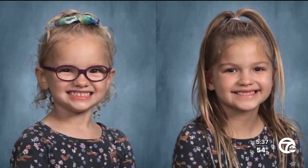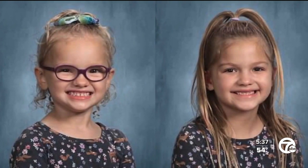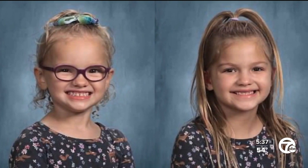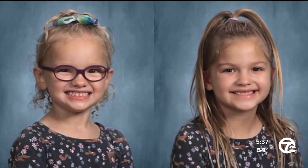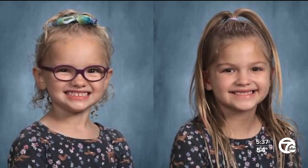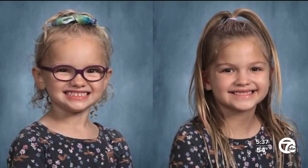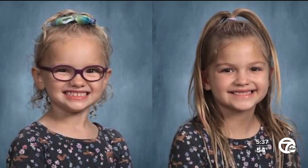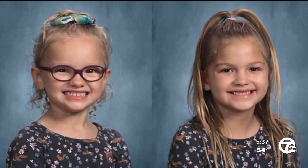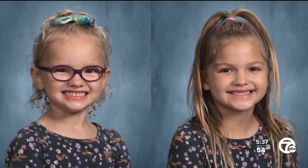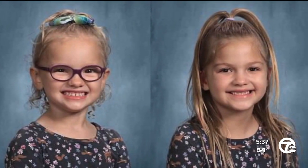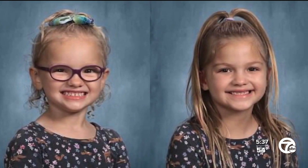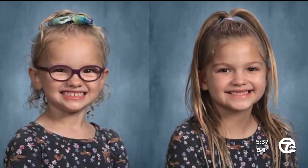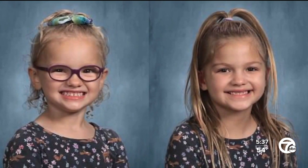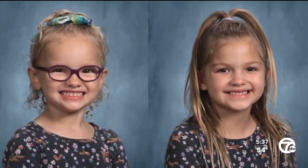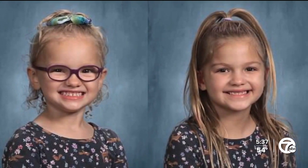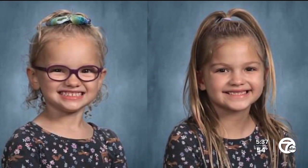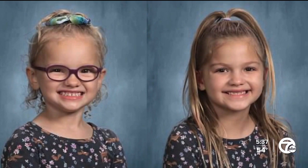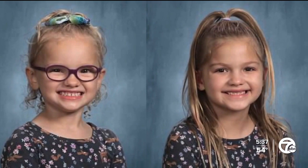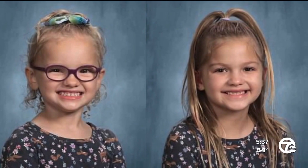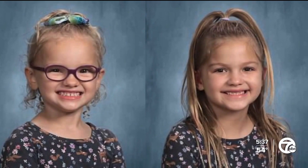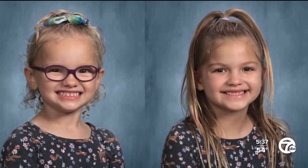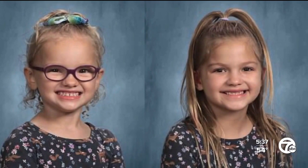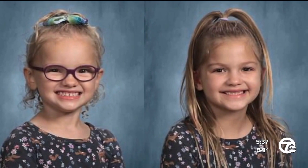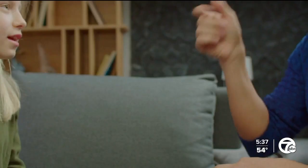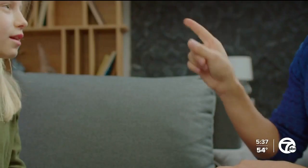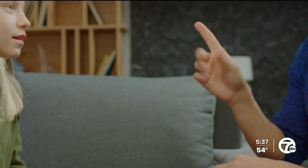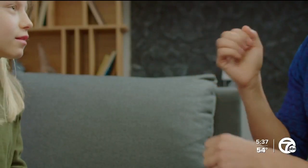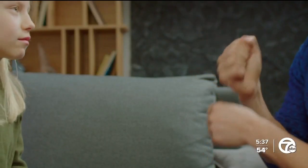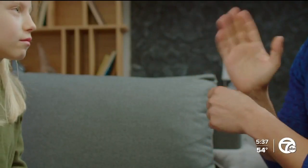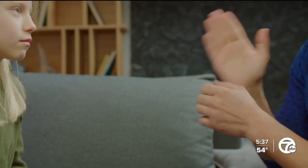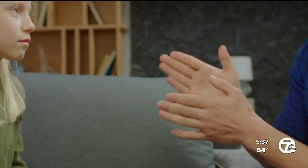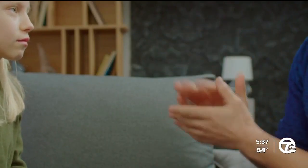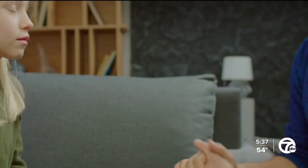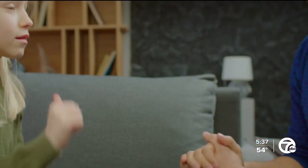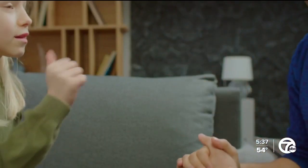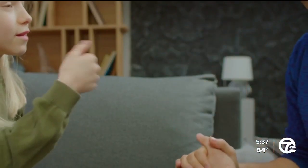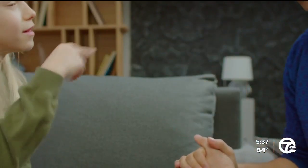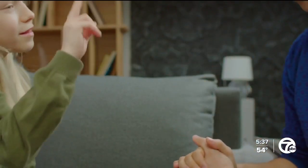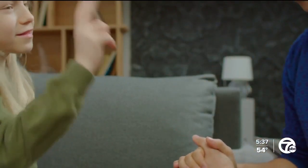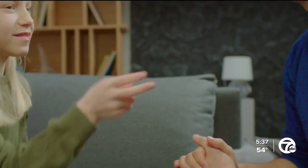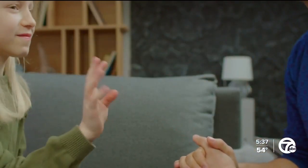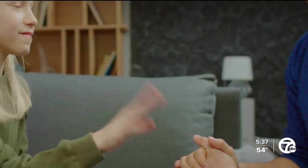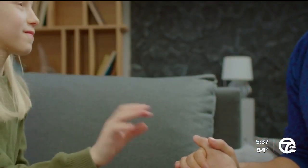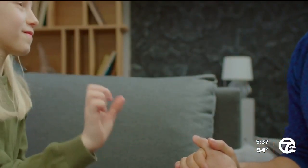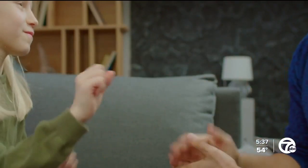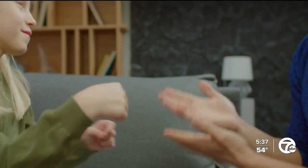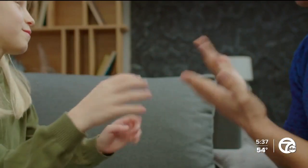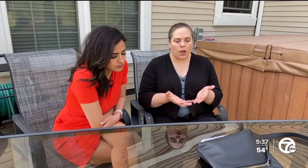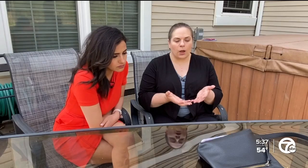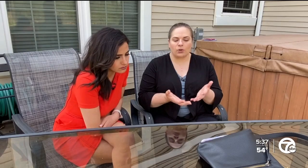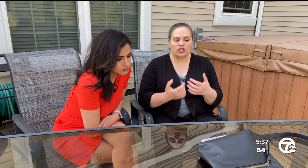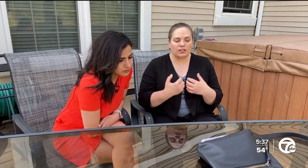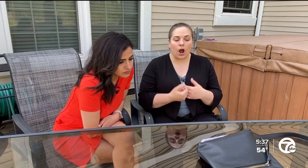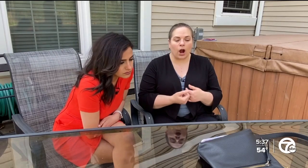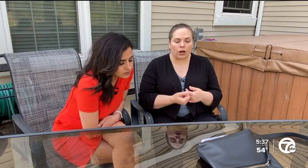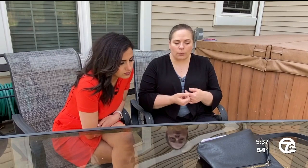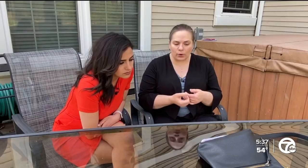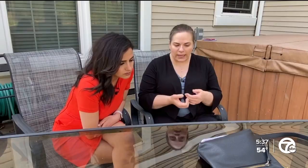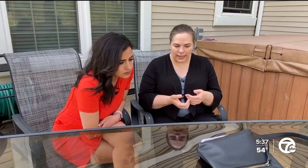her deaf daughters are often unable to communicate with some of their deaf peers. It was just heartbreaking